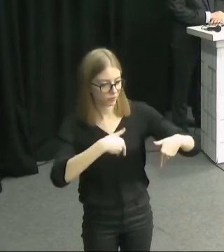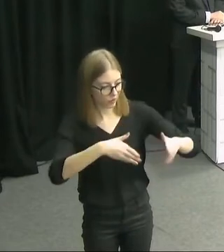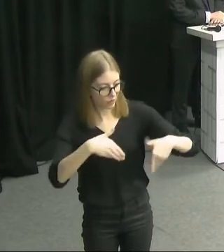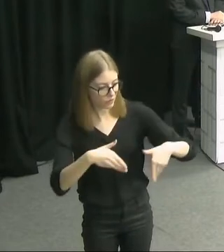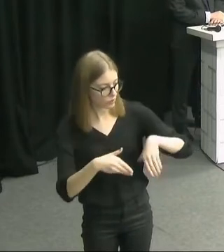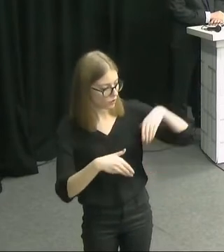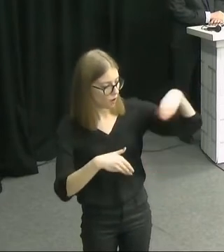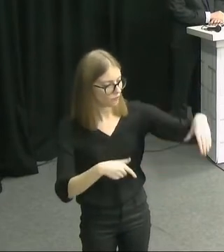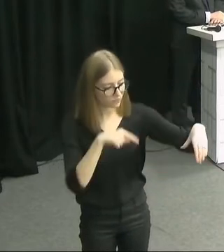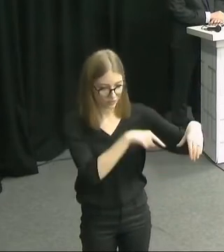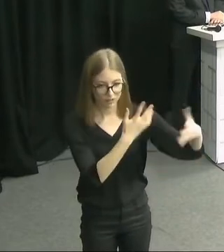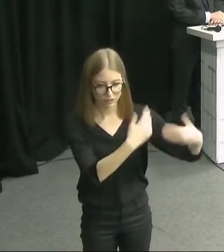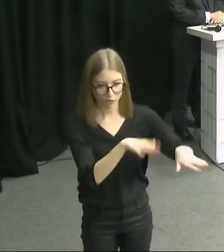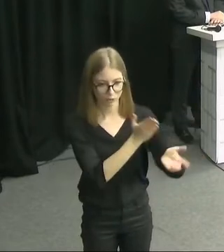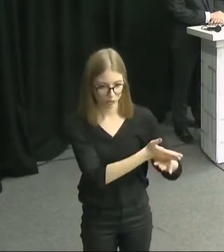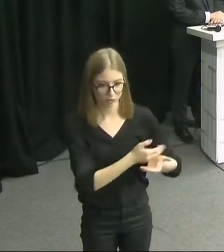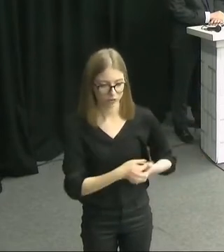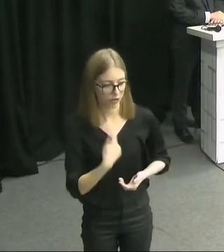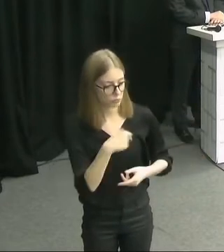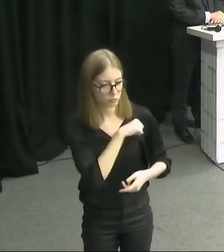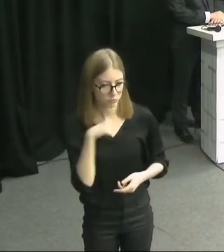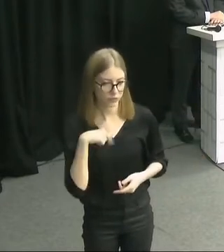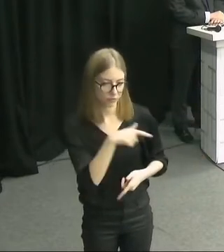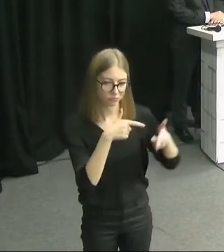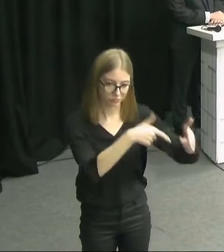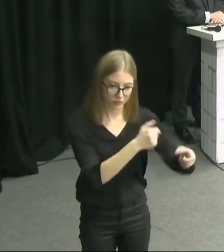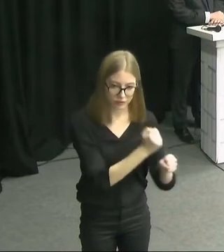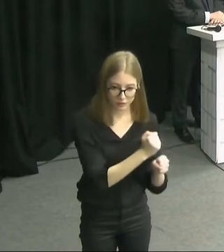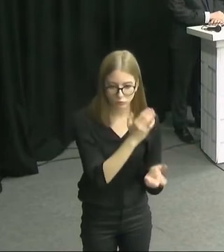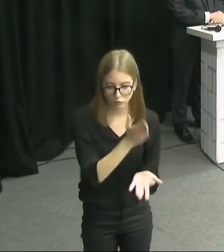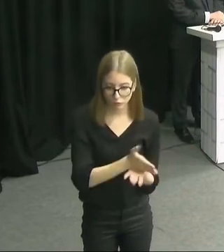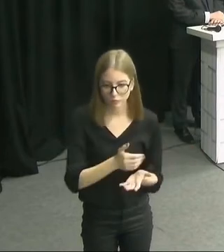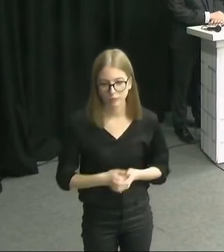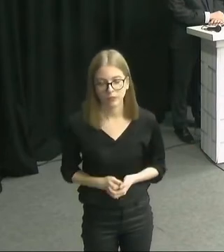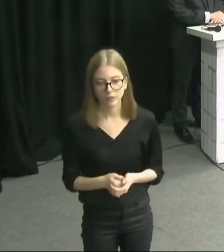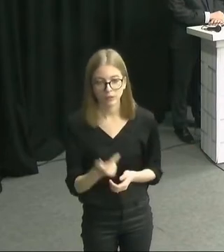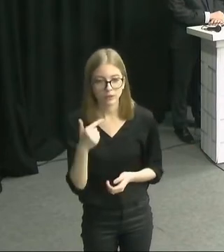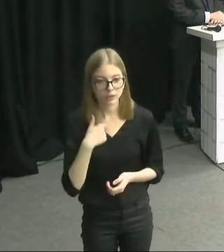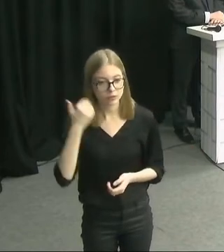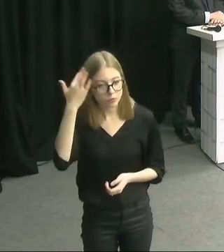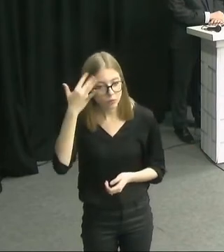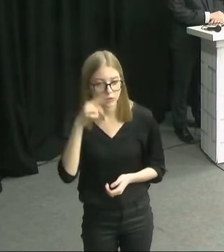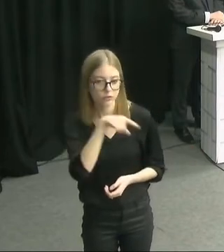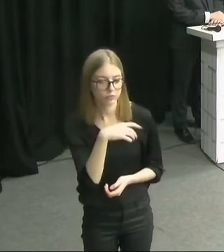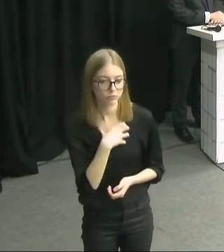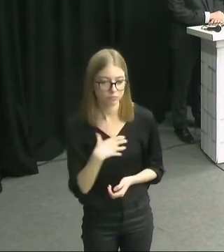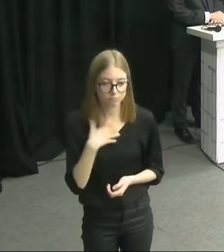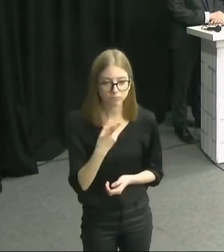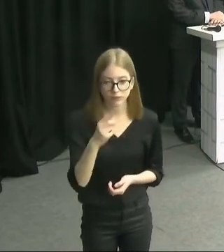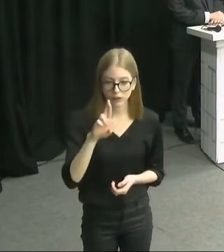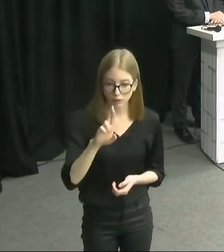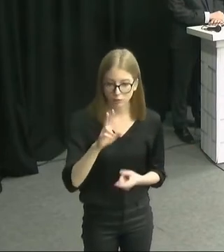nearby, just a few hundred meters away where I work. And I would hope that our institution should